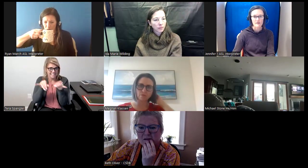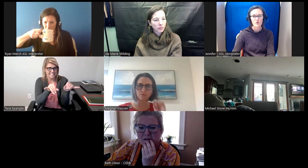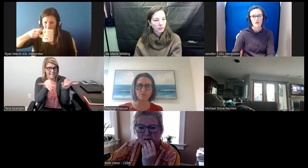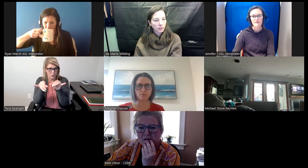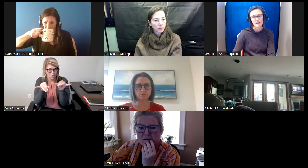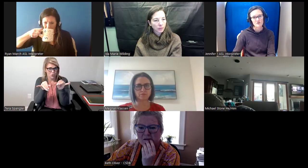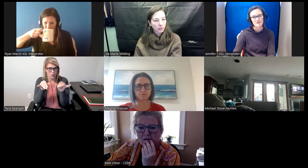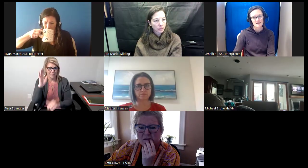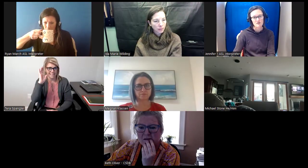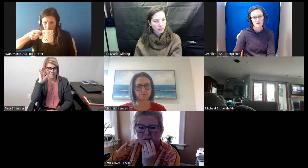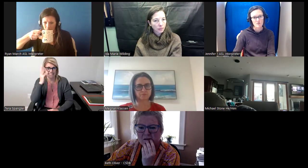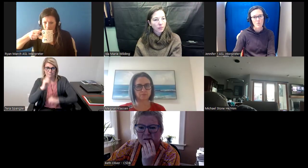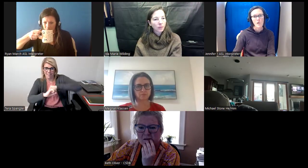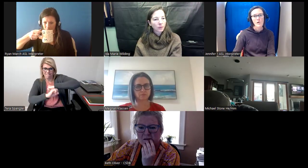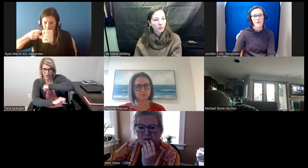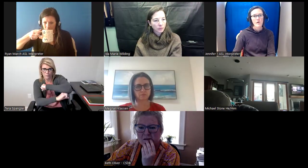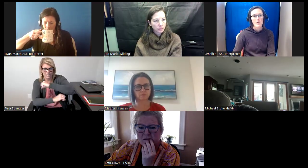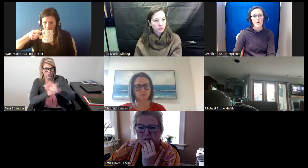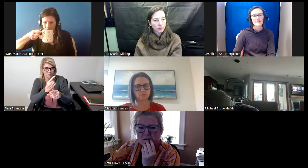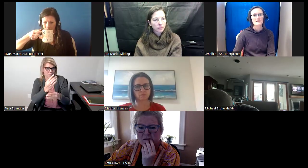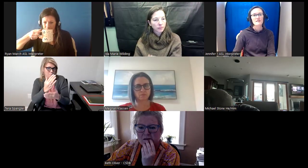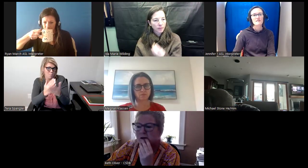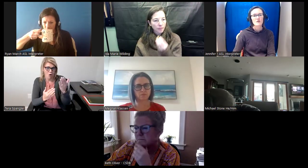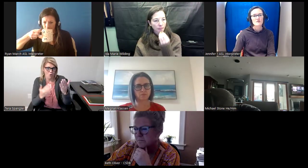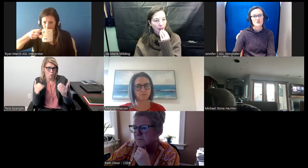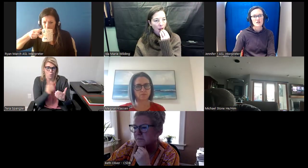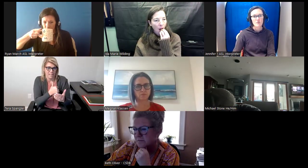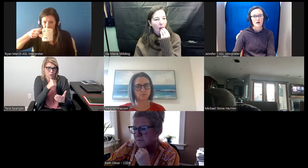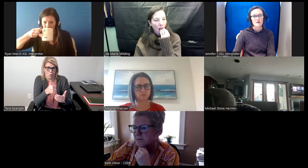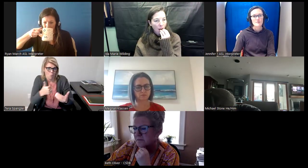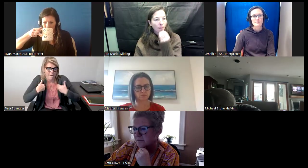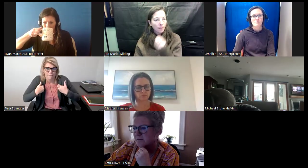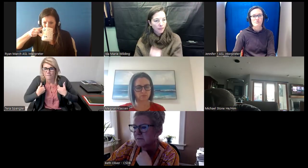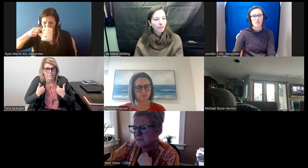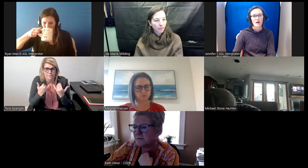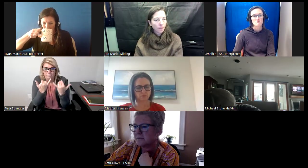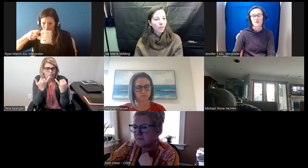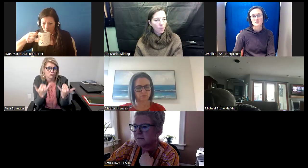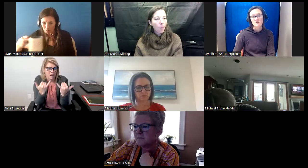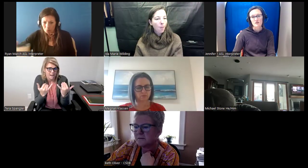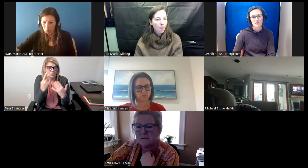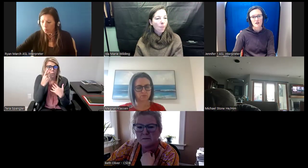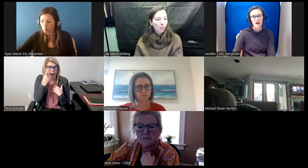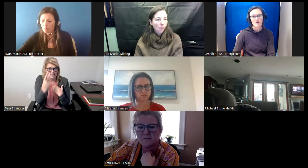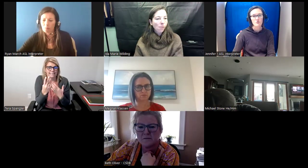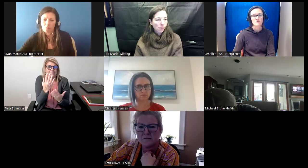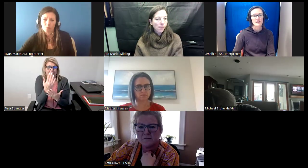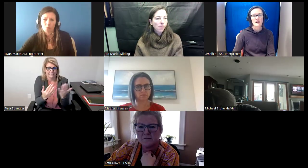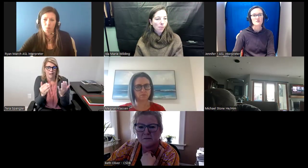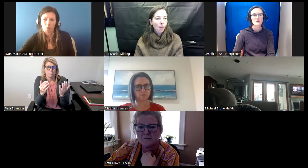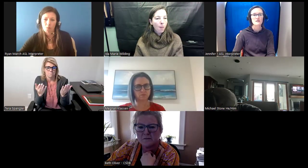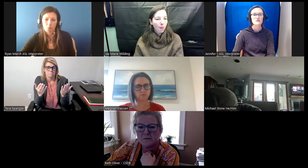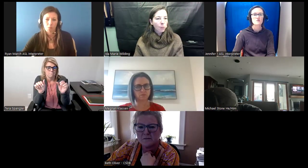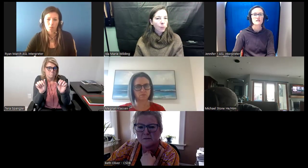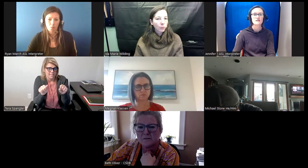with Beth, your financial standard, is the foundation part, because we don't have one right